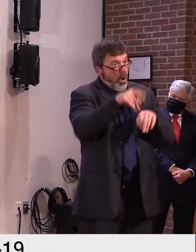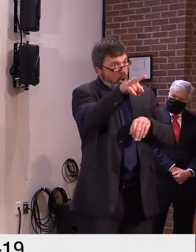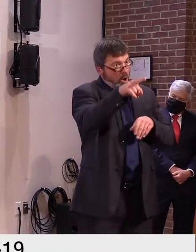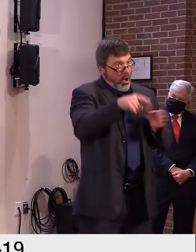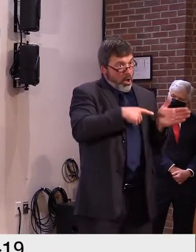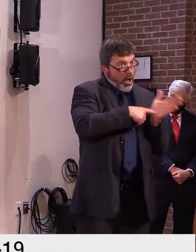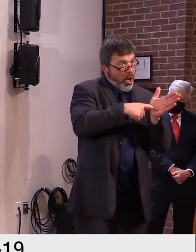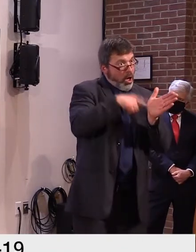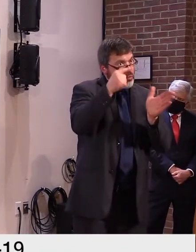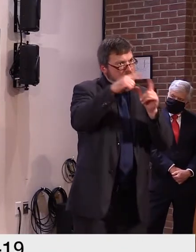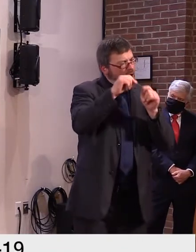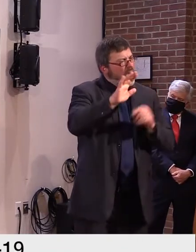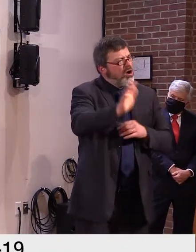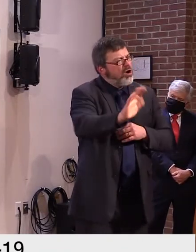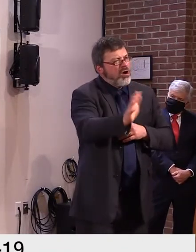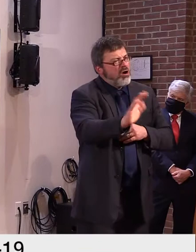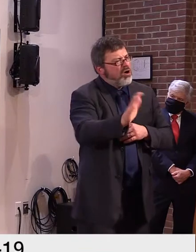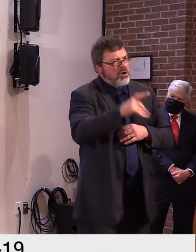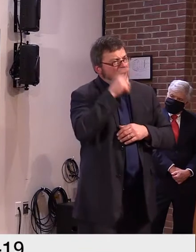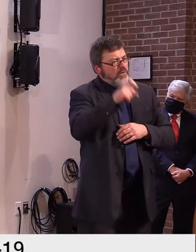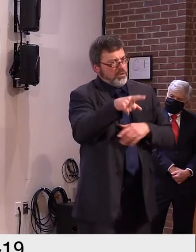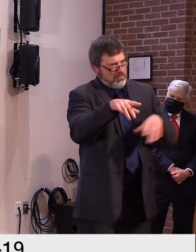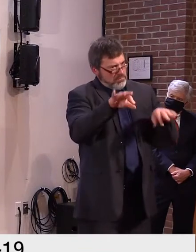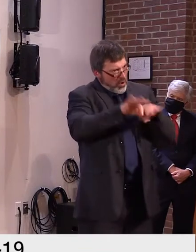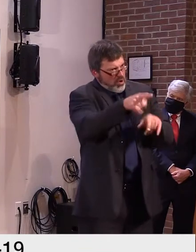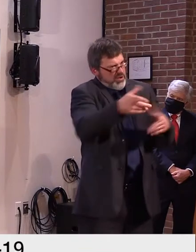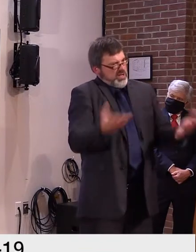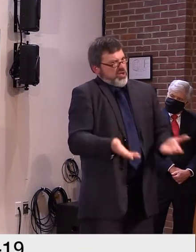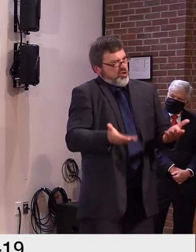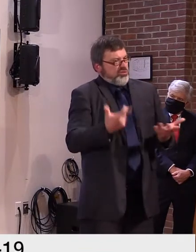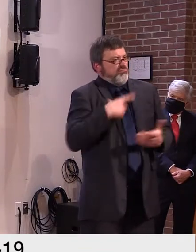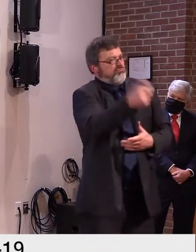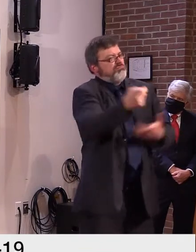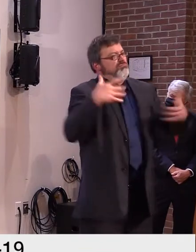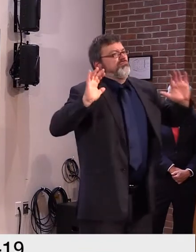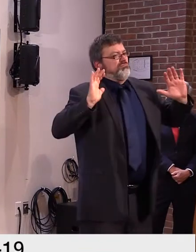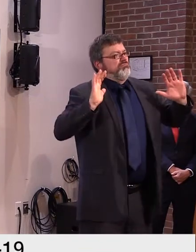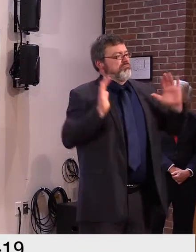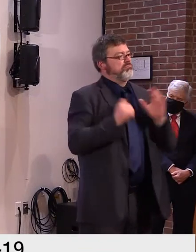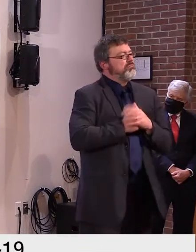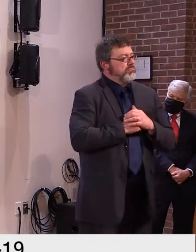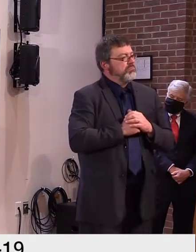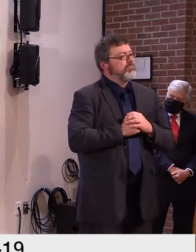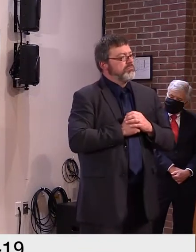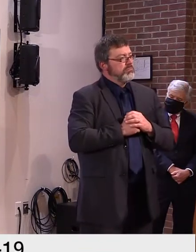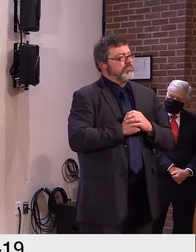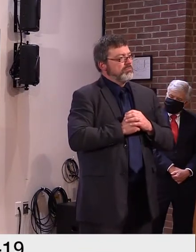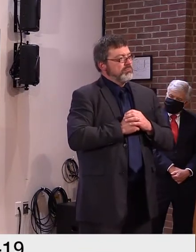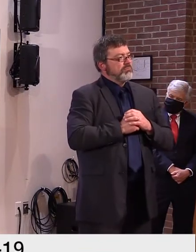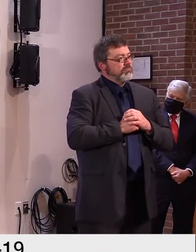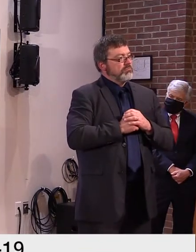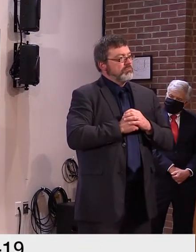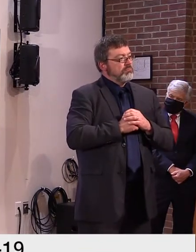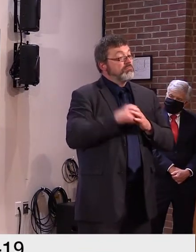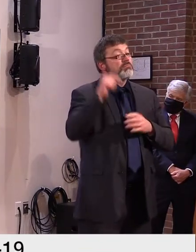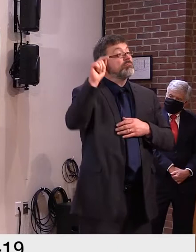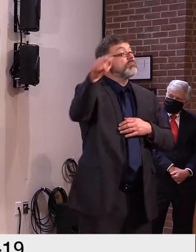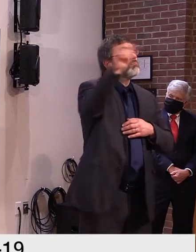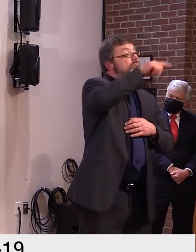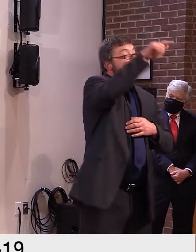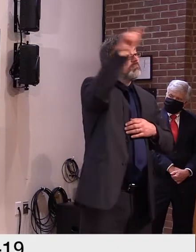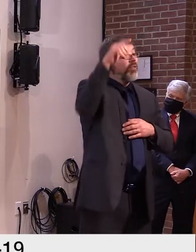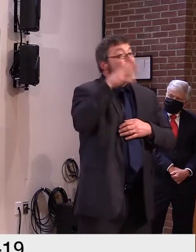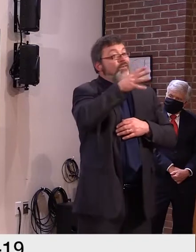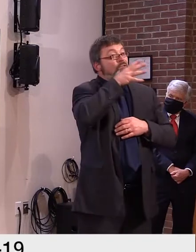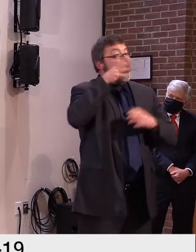Perhaps as testimony to the longevity of some of these workers coming back and forth to Vermont, the community, it should